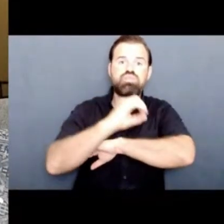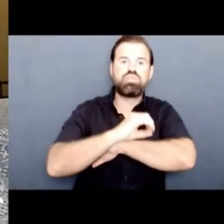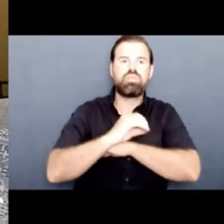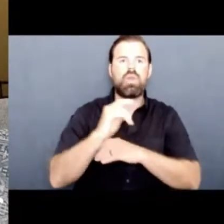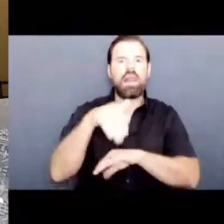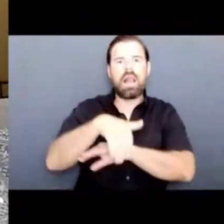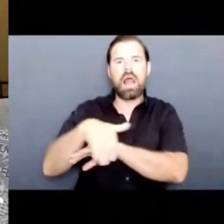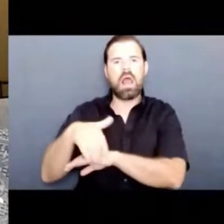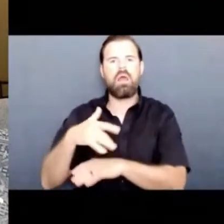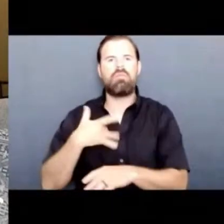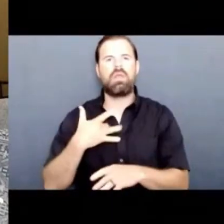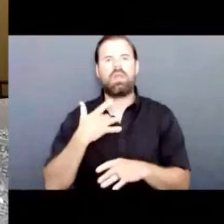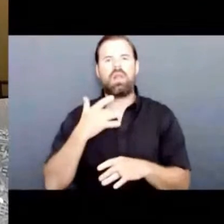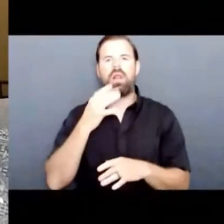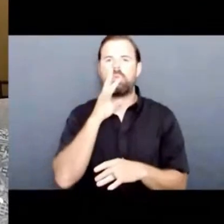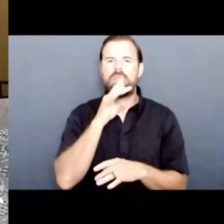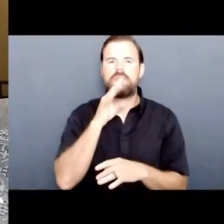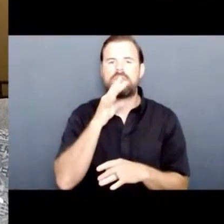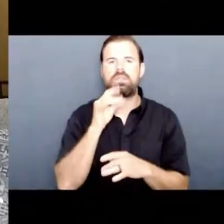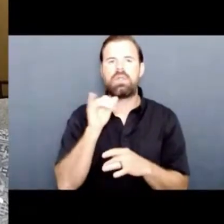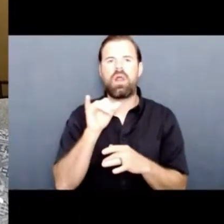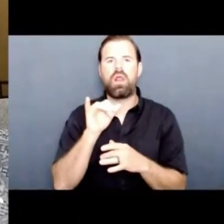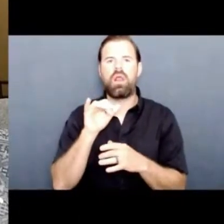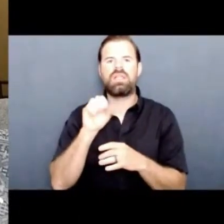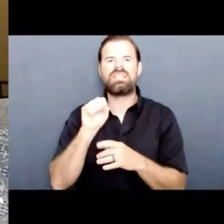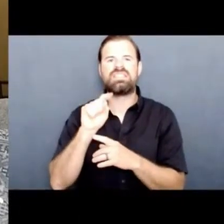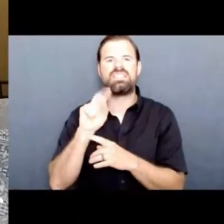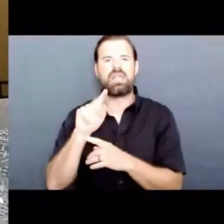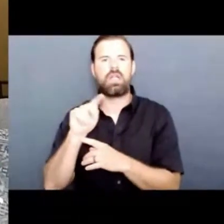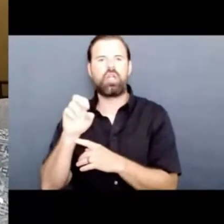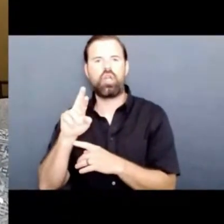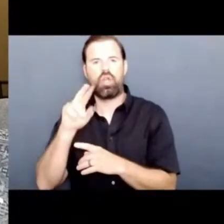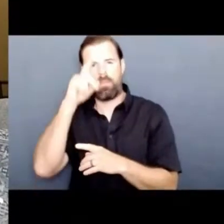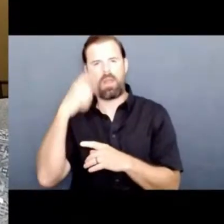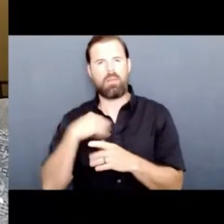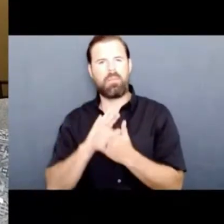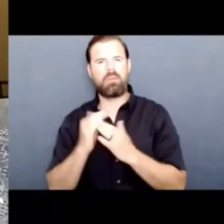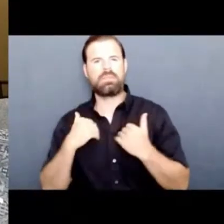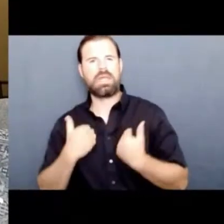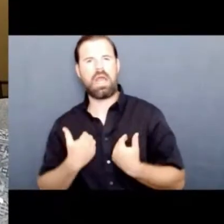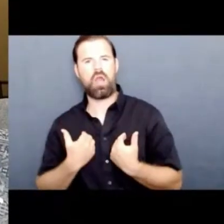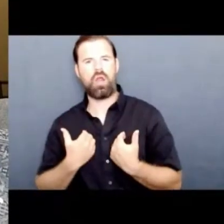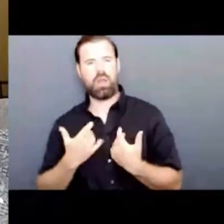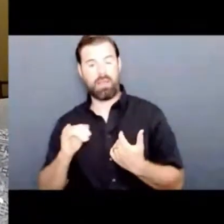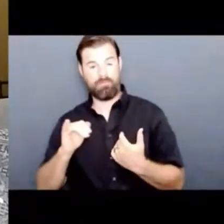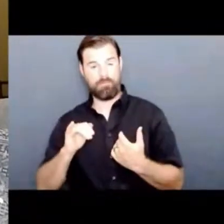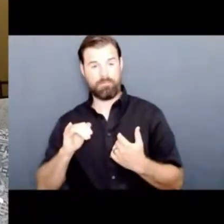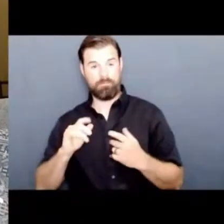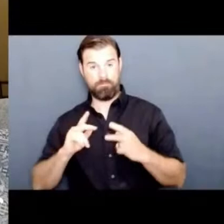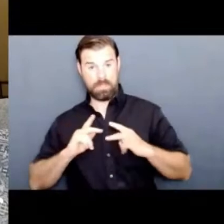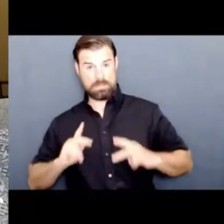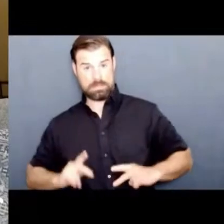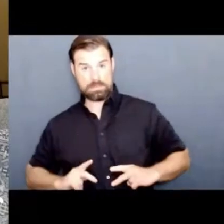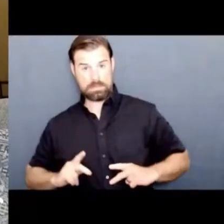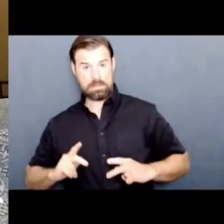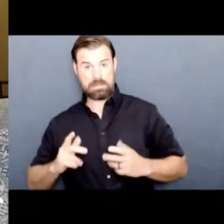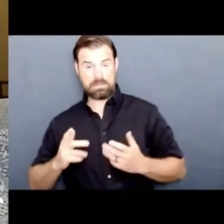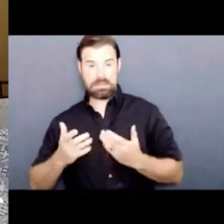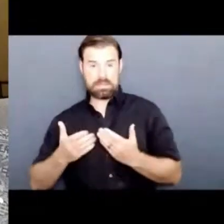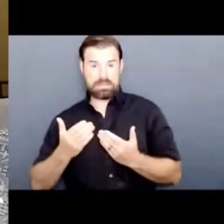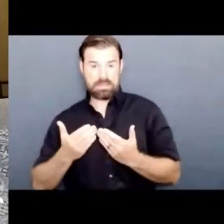like when I get tired. And I also get tired really, really easily.